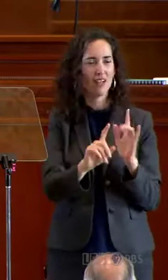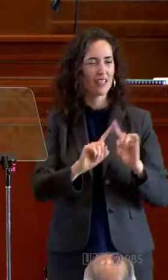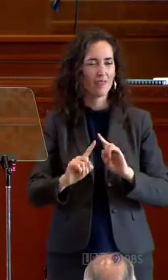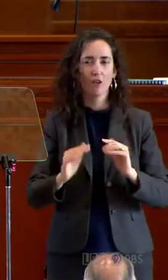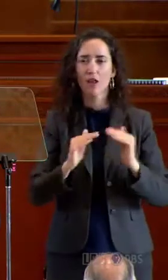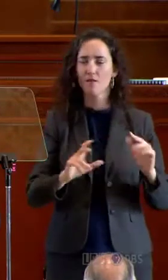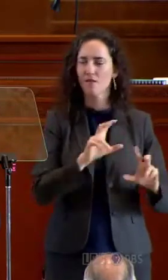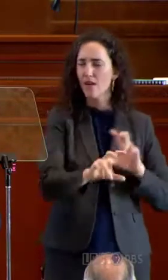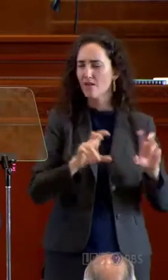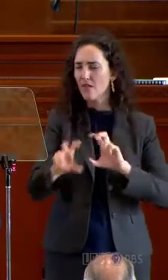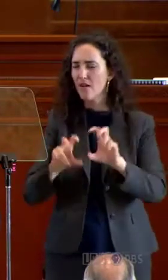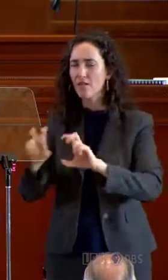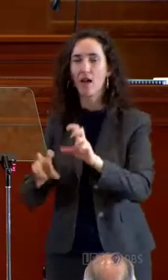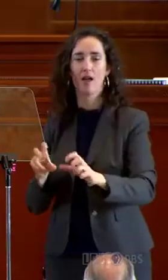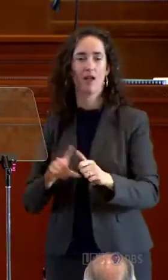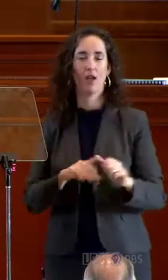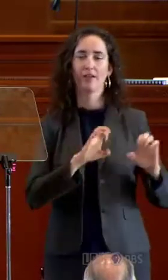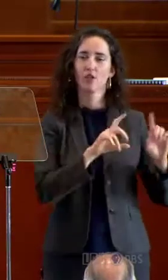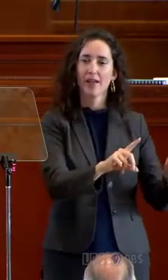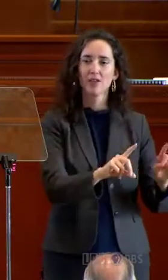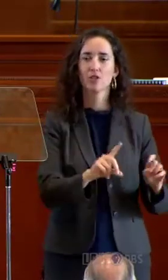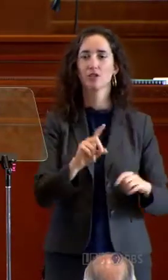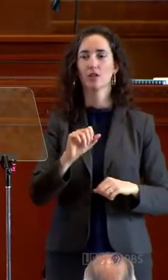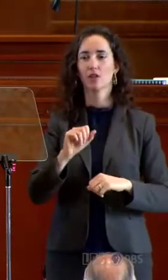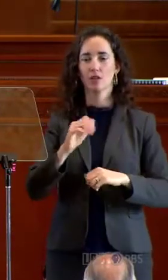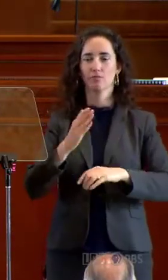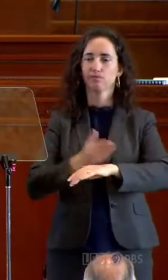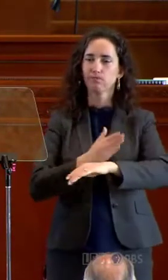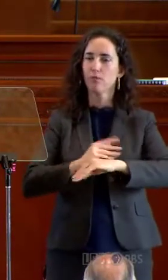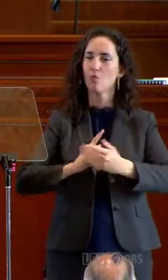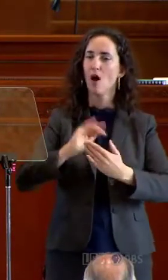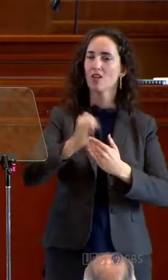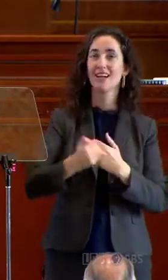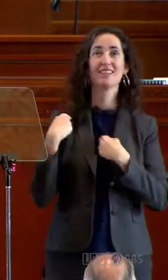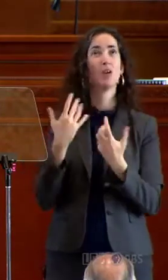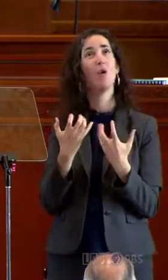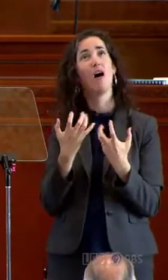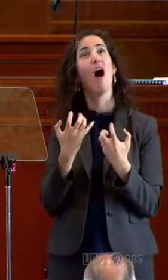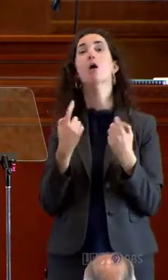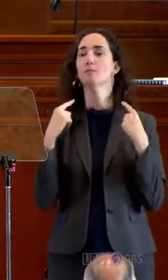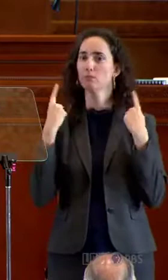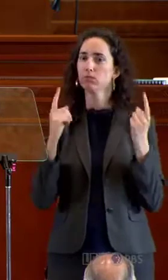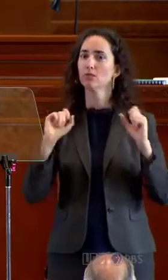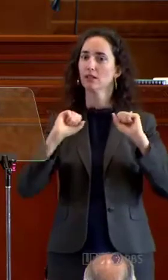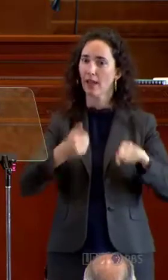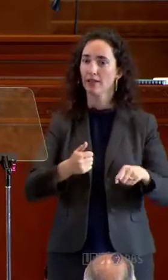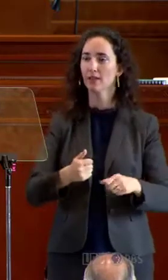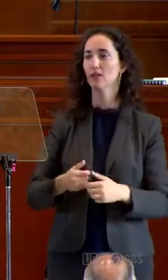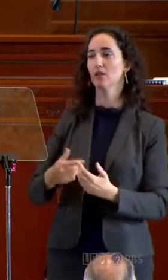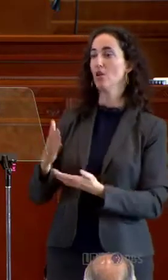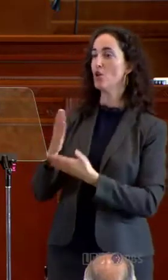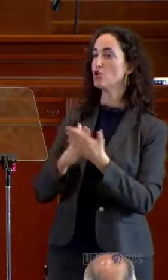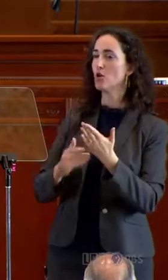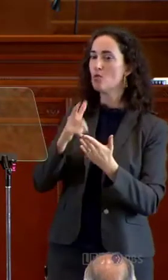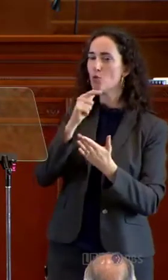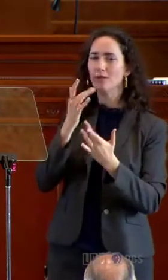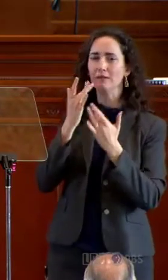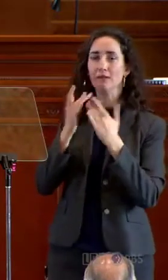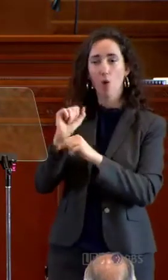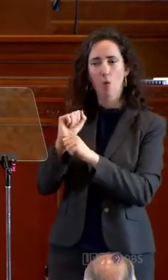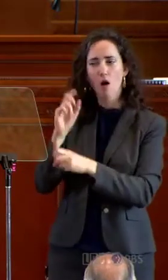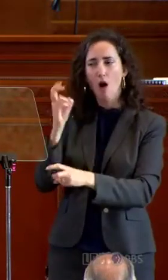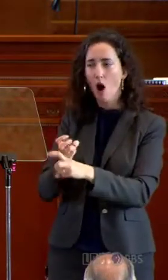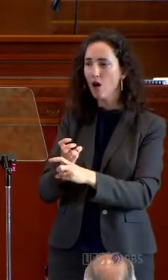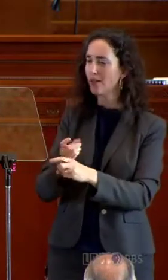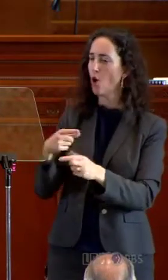education, infrastructure projects that for decades have been pipe dreams, long overdue pay raises for some of our most dedicated